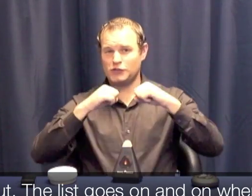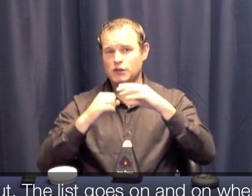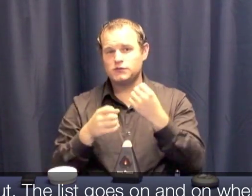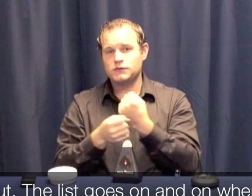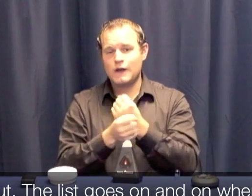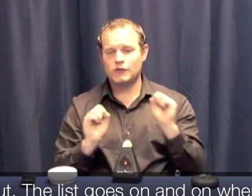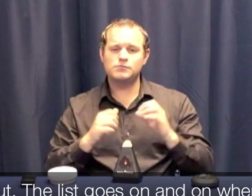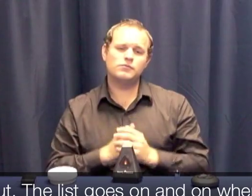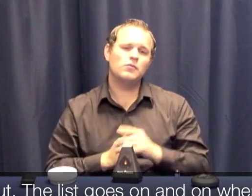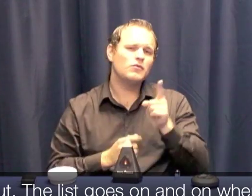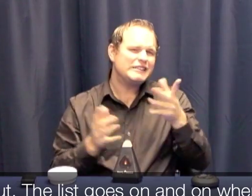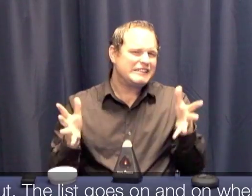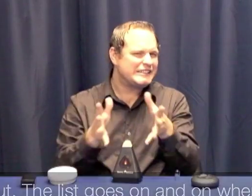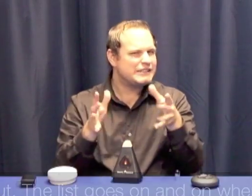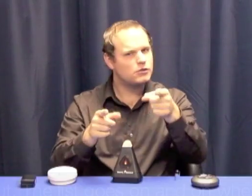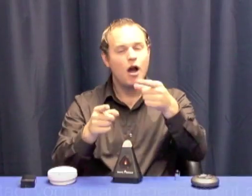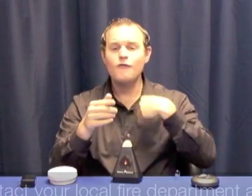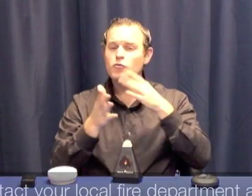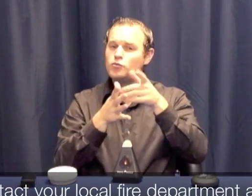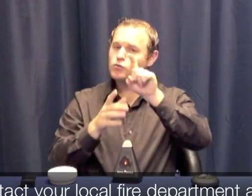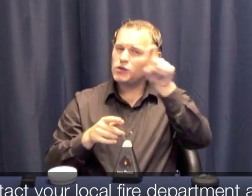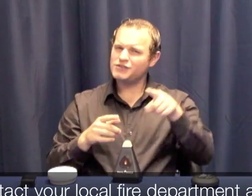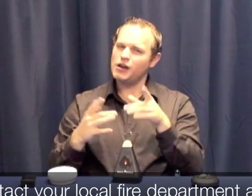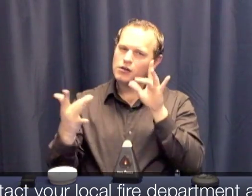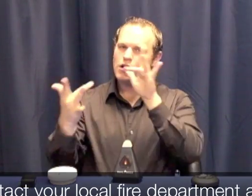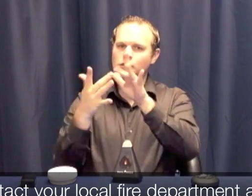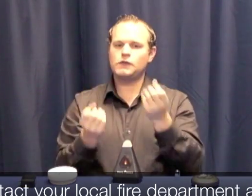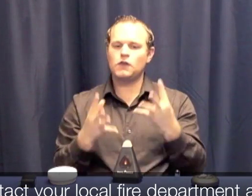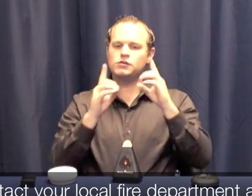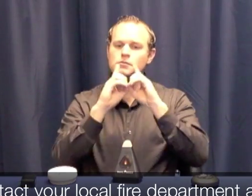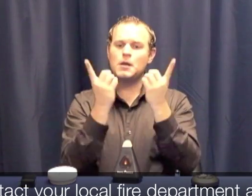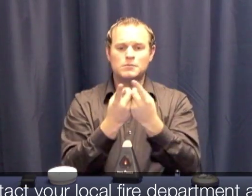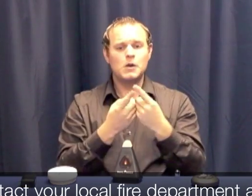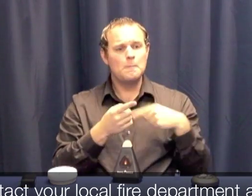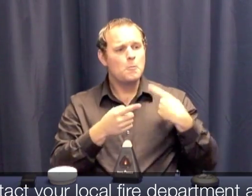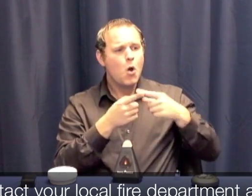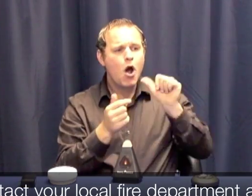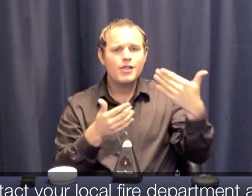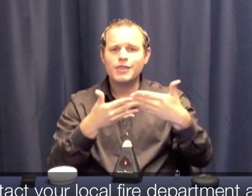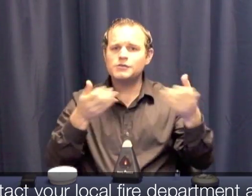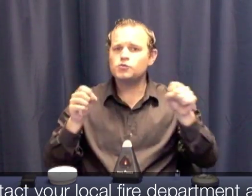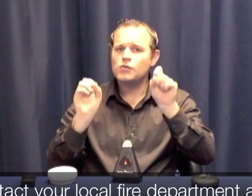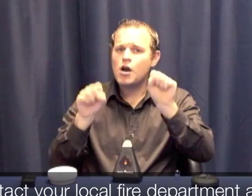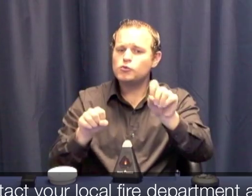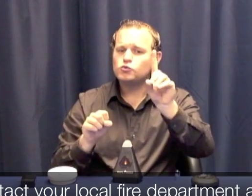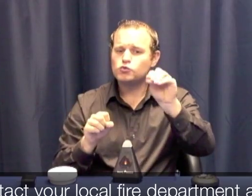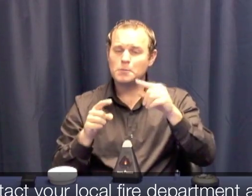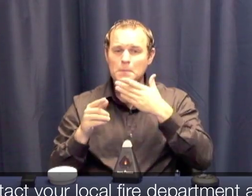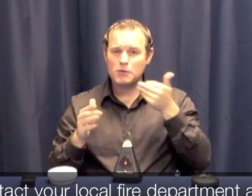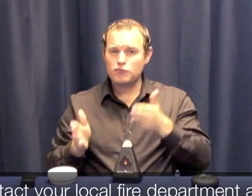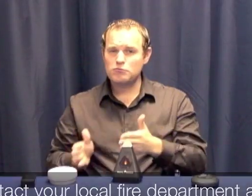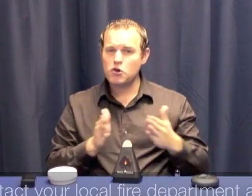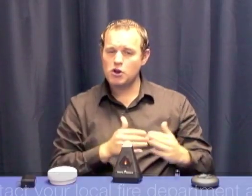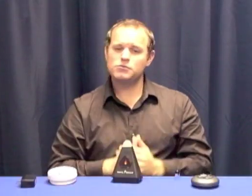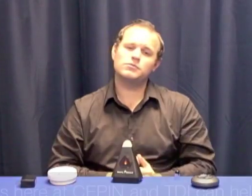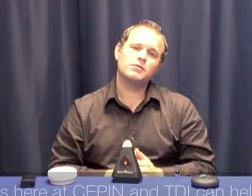it comes to fire prevention and safety. We urge you to contact your local fire department about other things you can do to